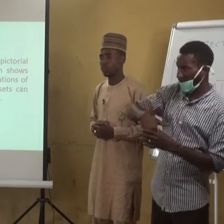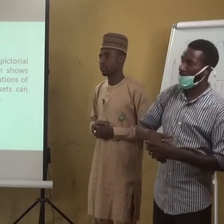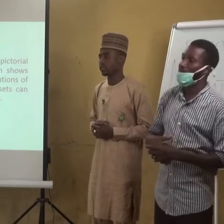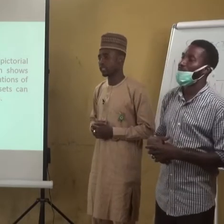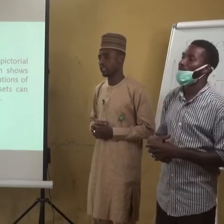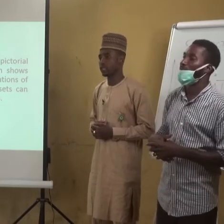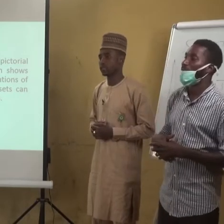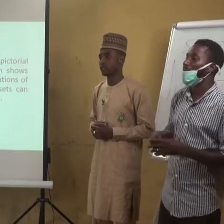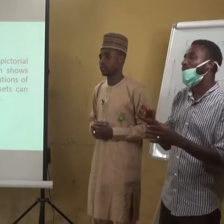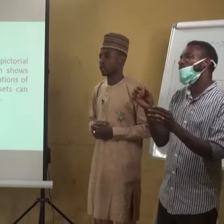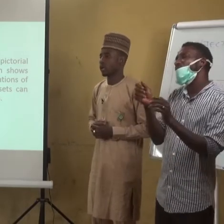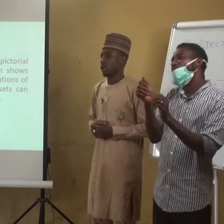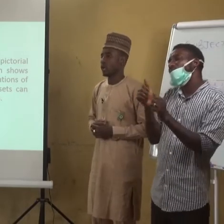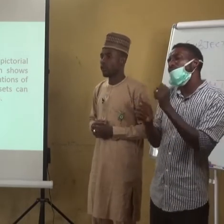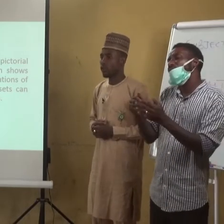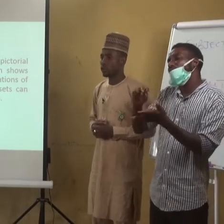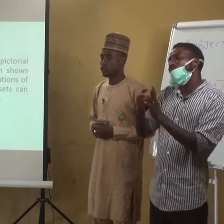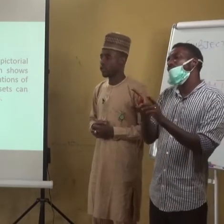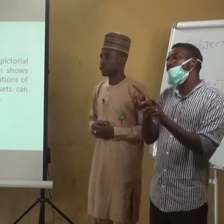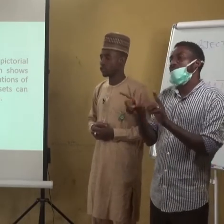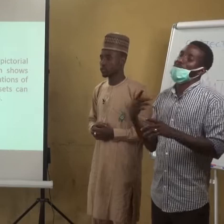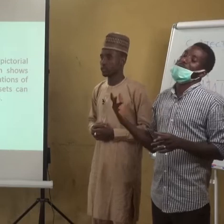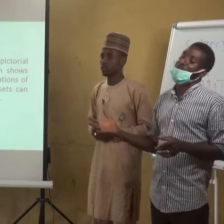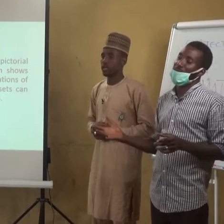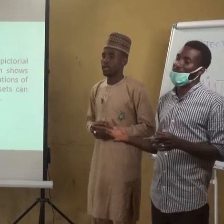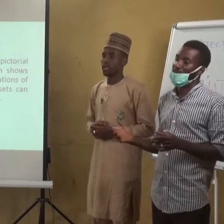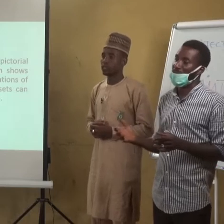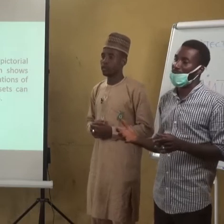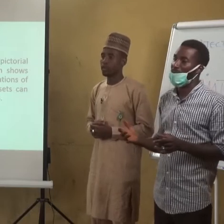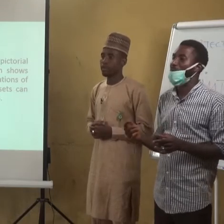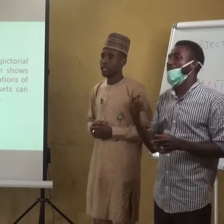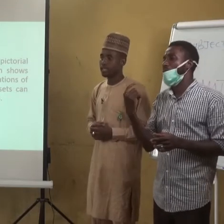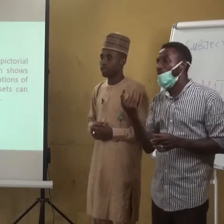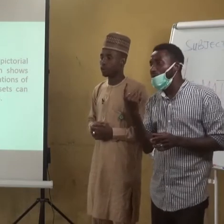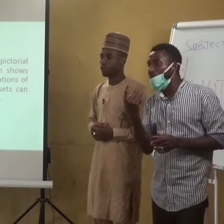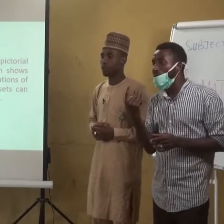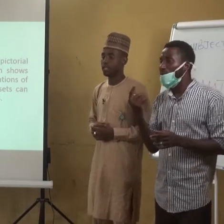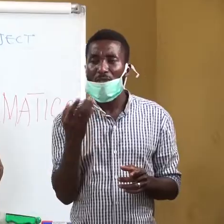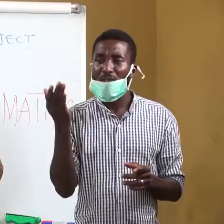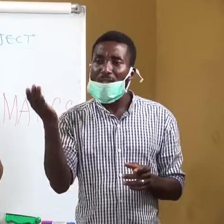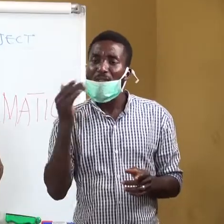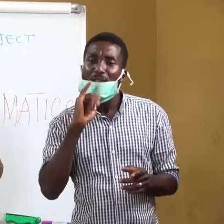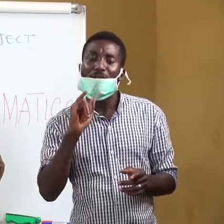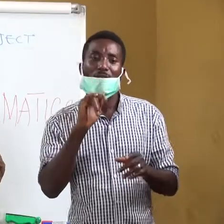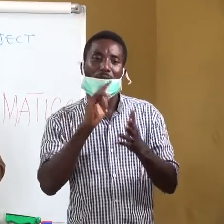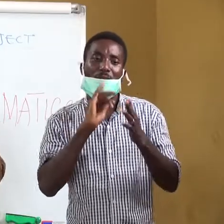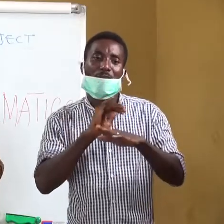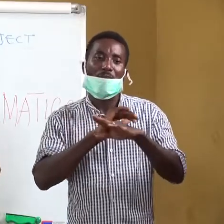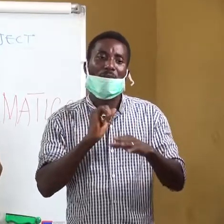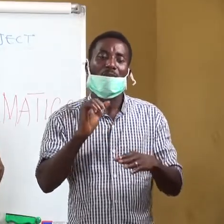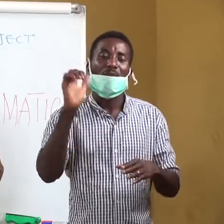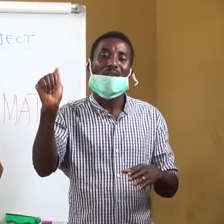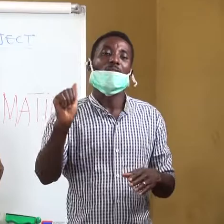no intersection. However, you should take note that complementation or complements are